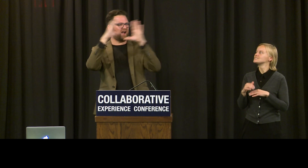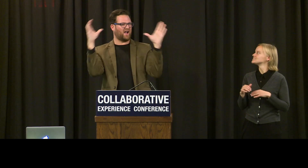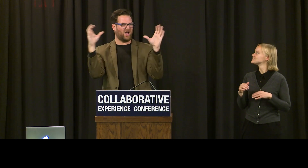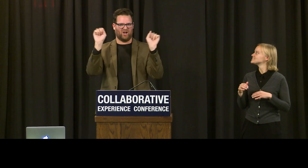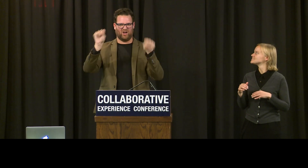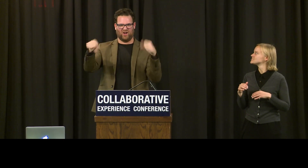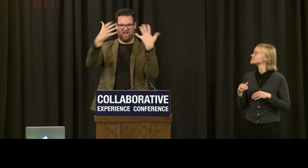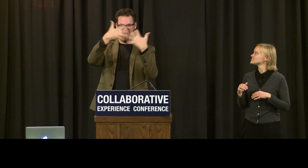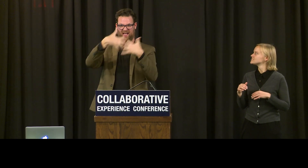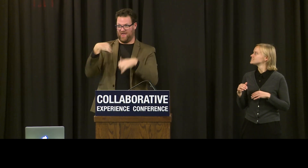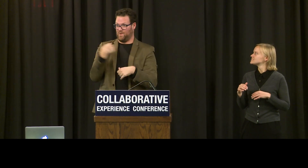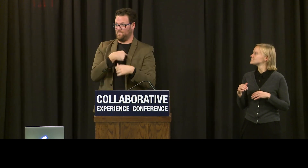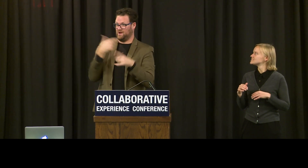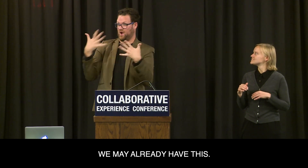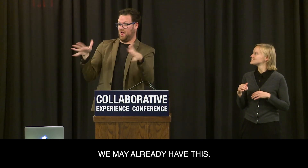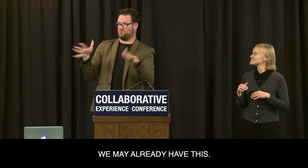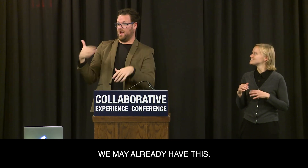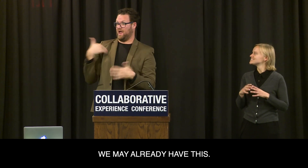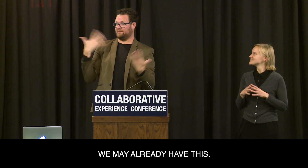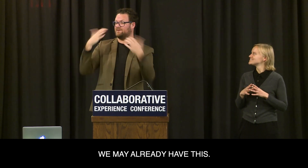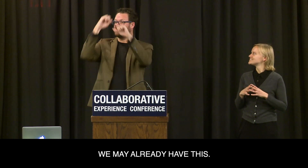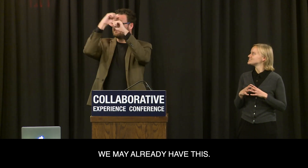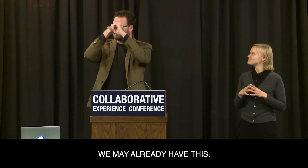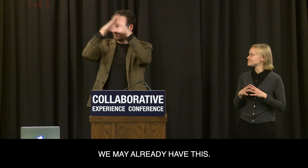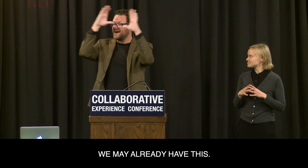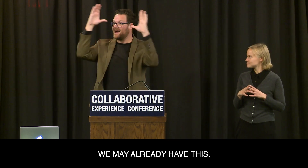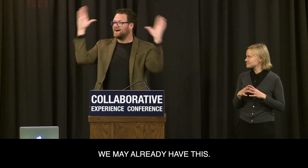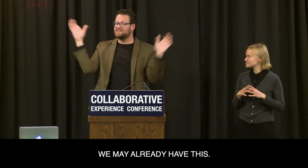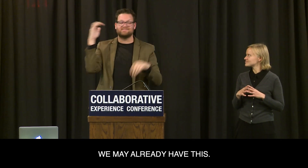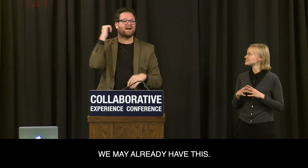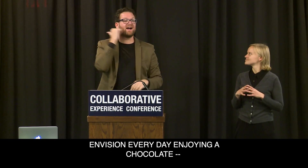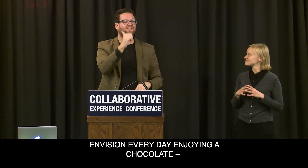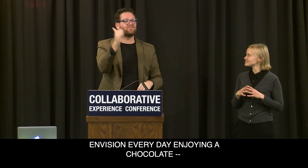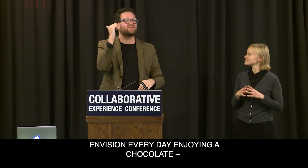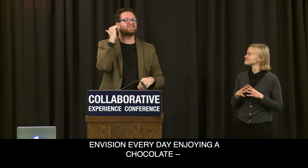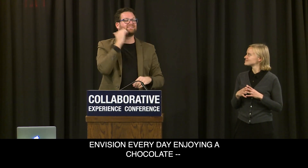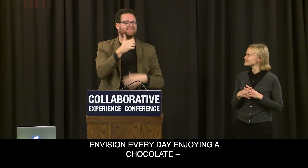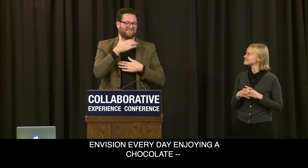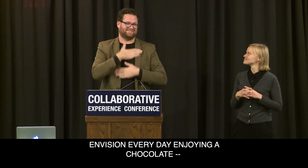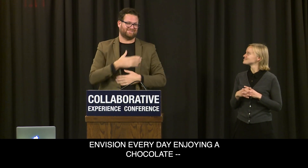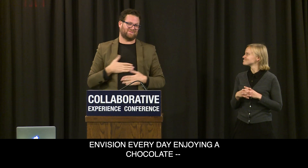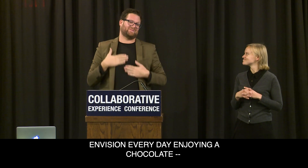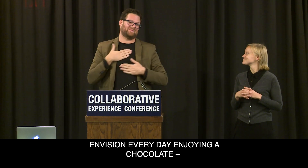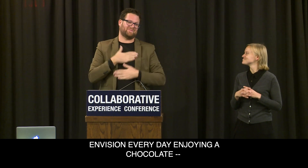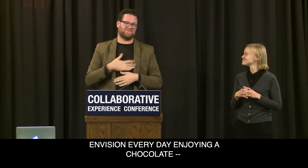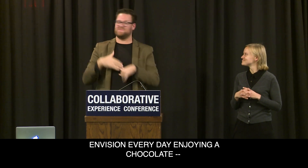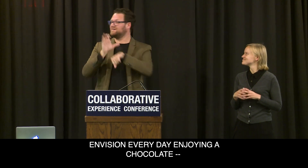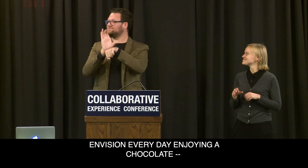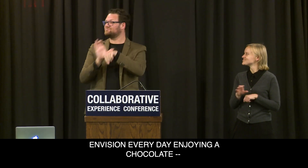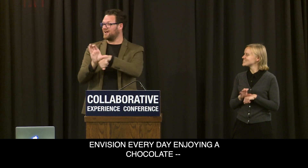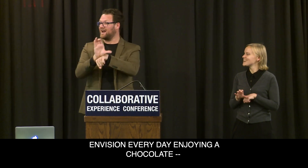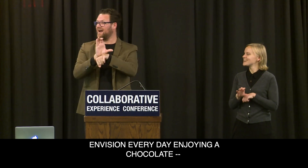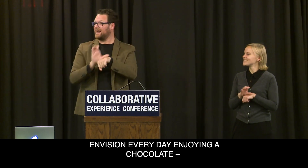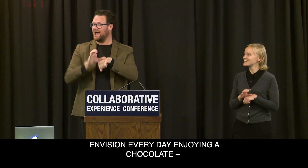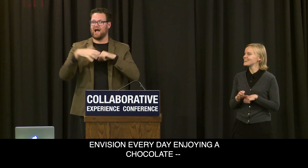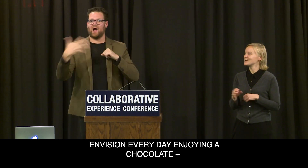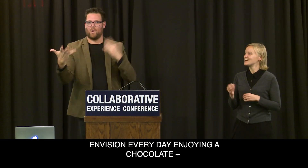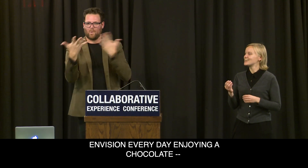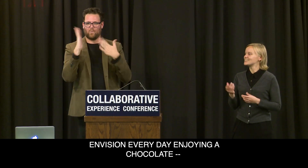Chillin'. No, try. We may already have this. Envision every day enjoying the